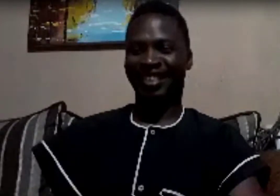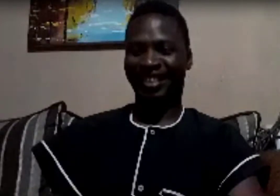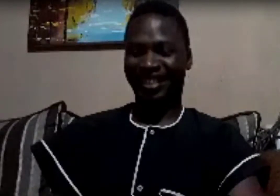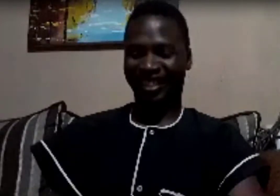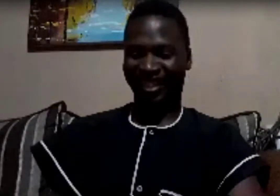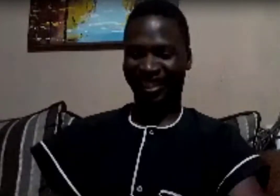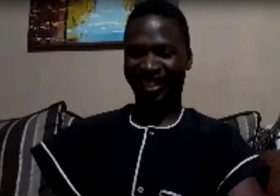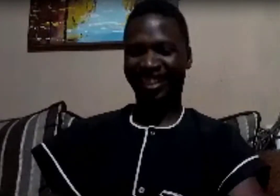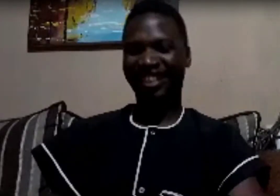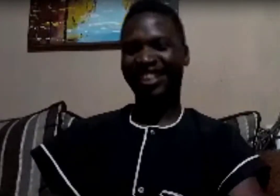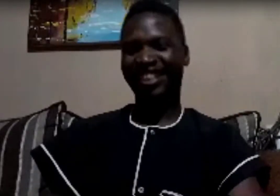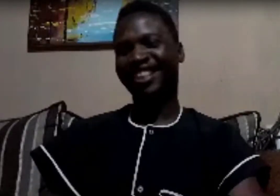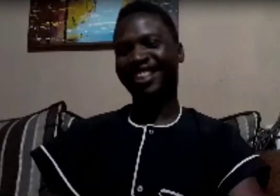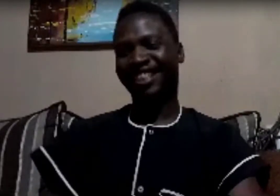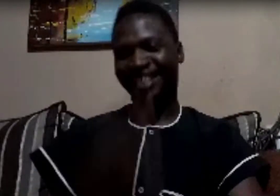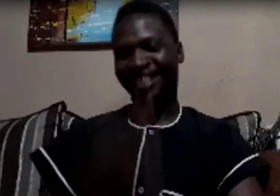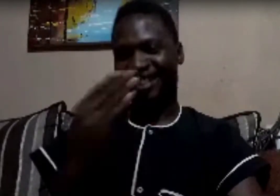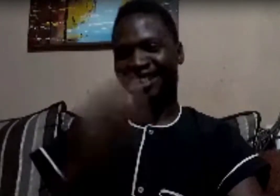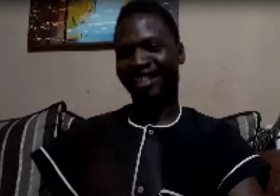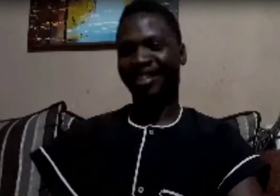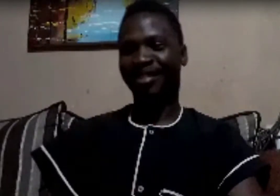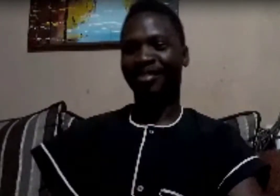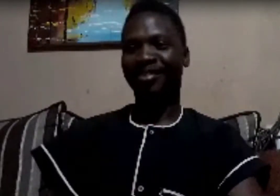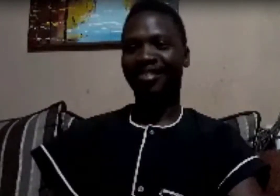Impressive, impressive. So let's have Ava on the spotlight.